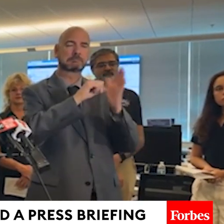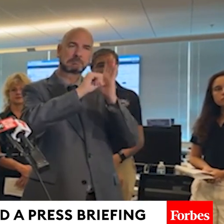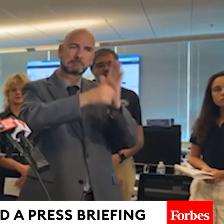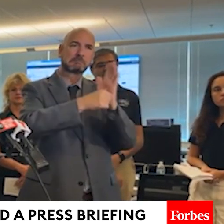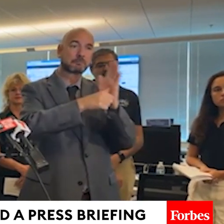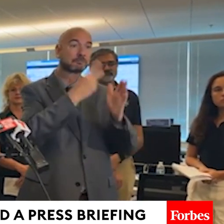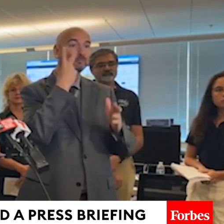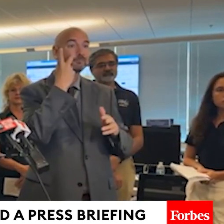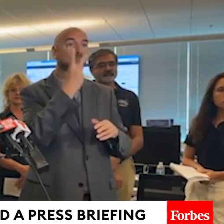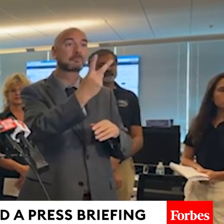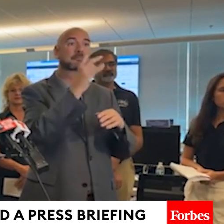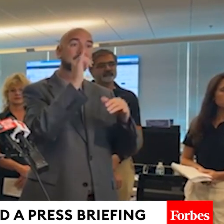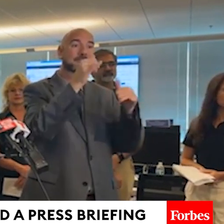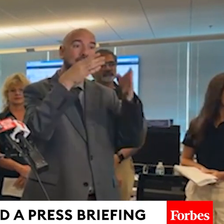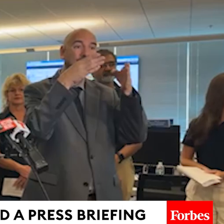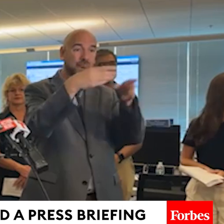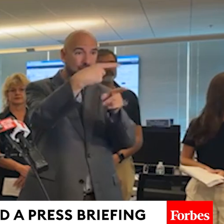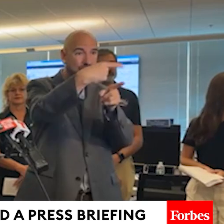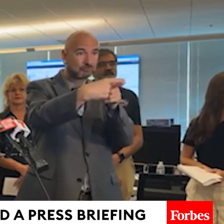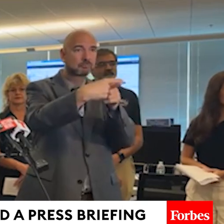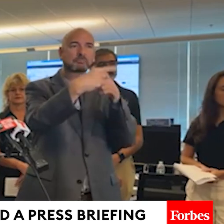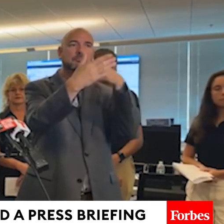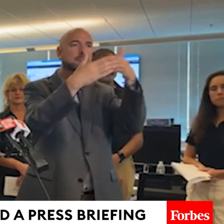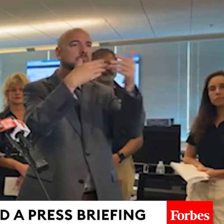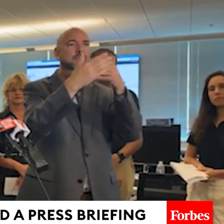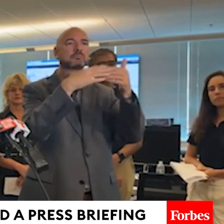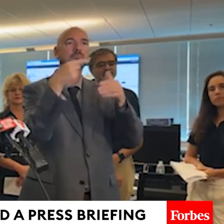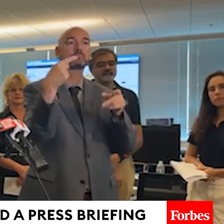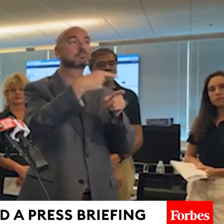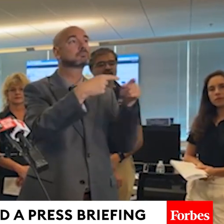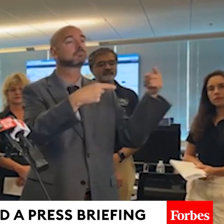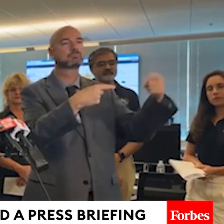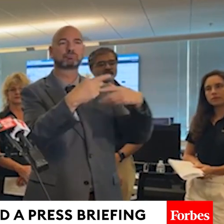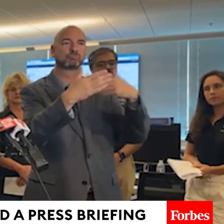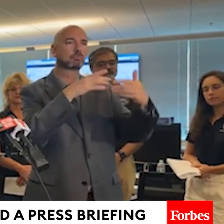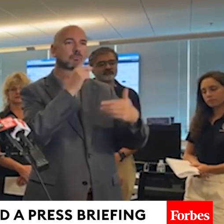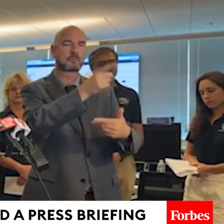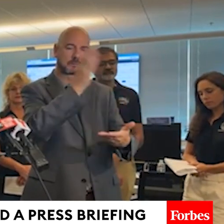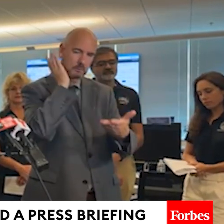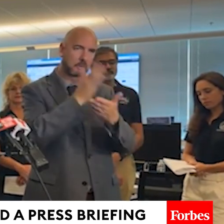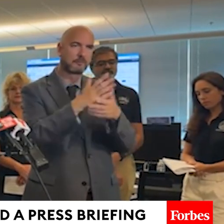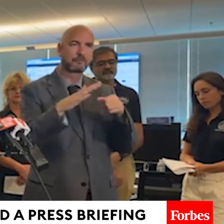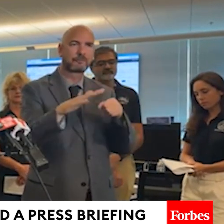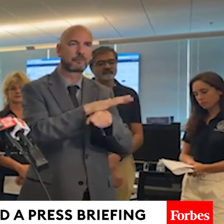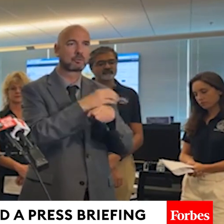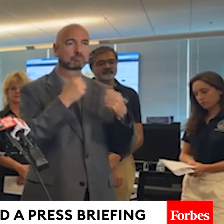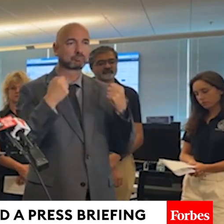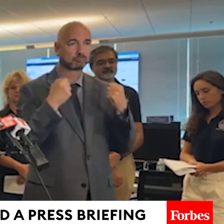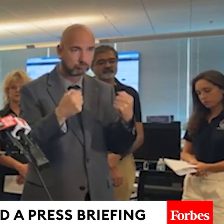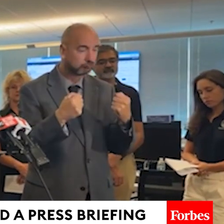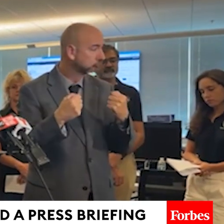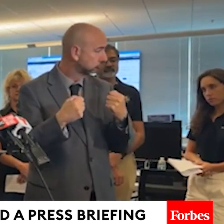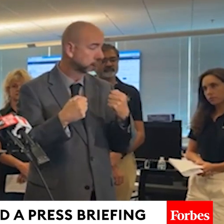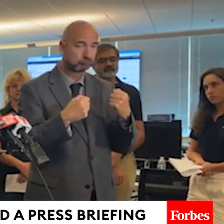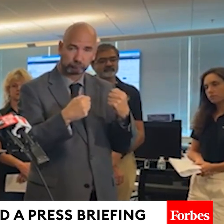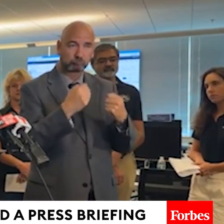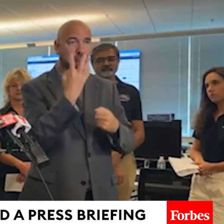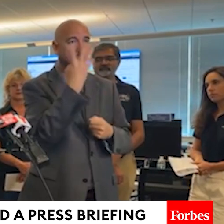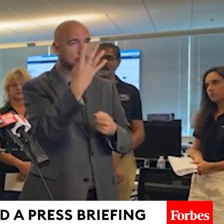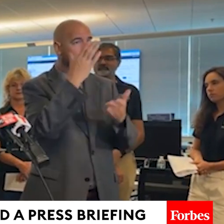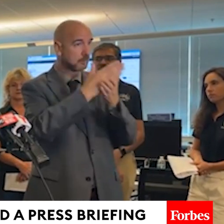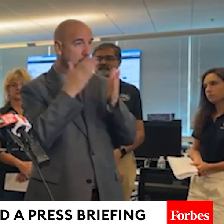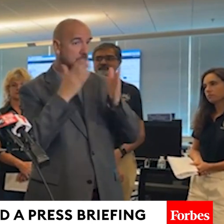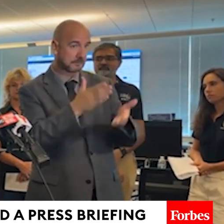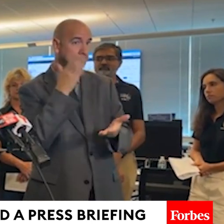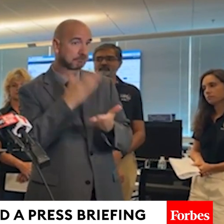intersection, no matter what direction you're going and the light is out, you must treat it as a four-way stop. And I also